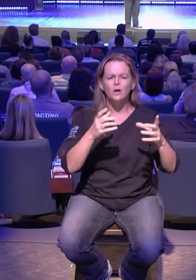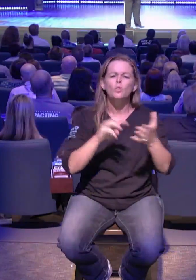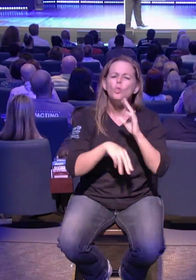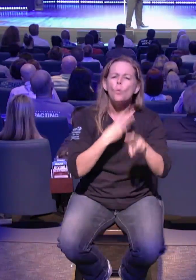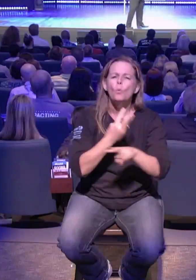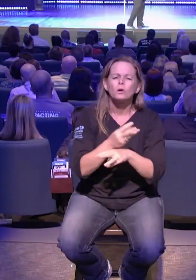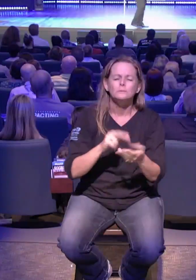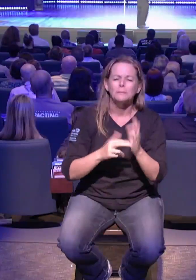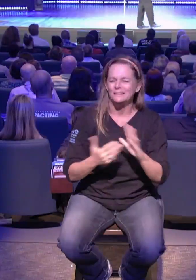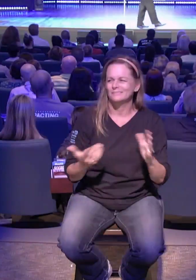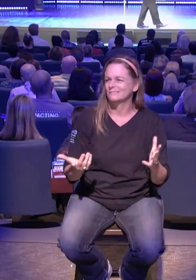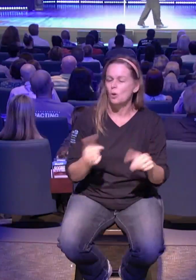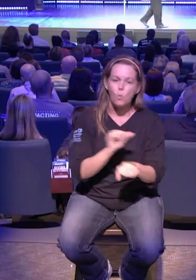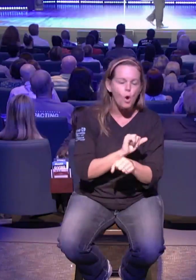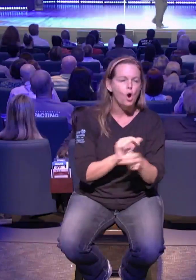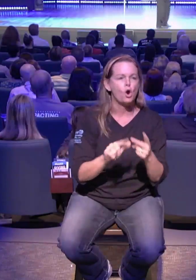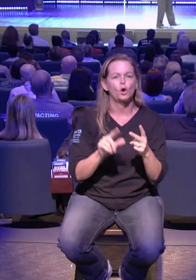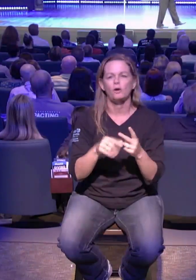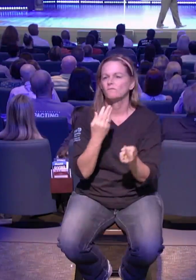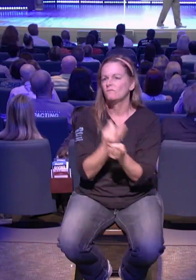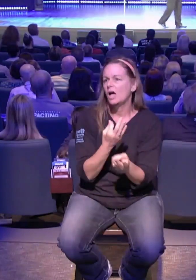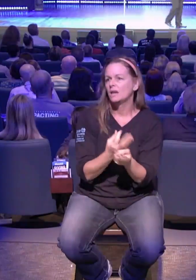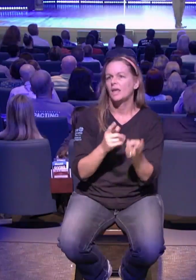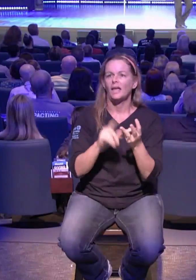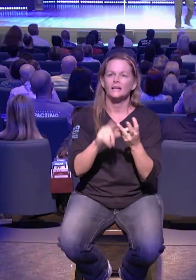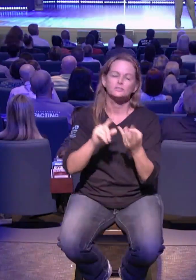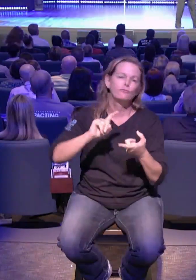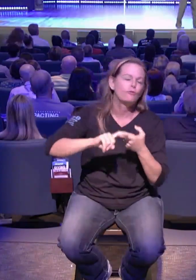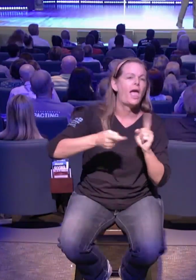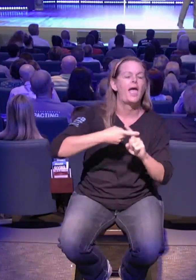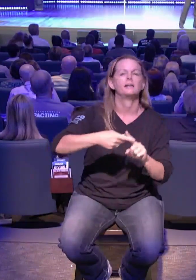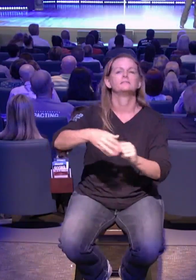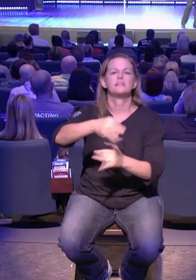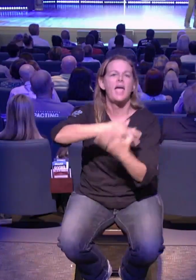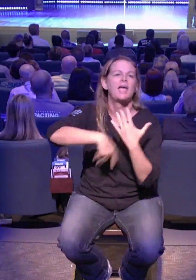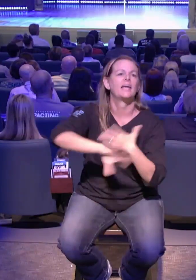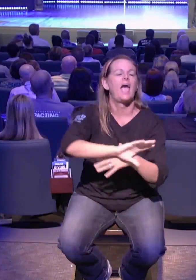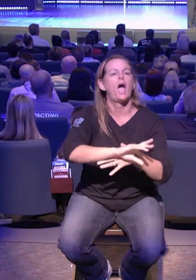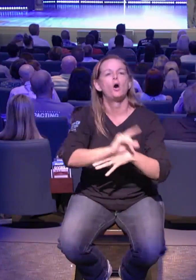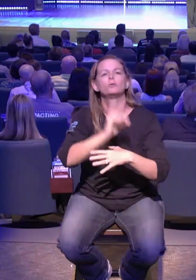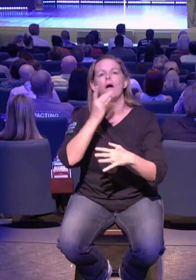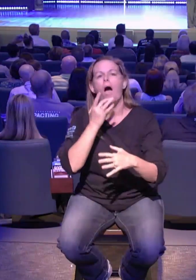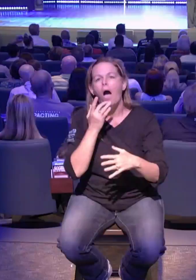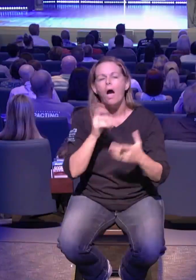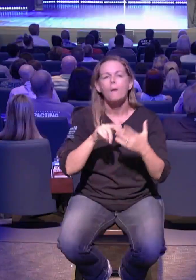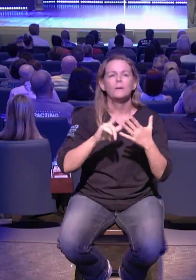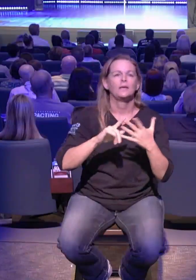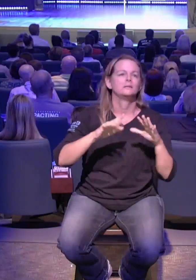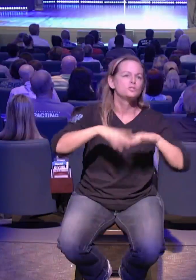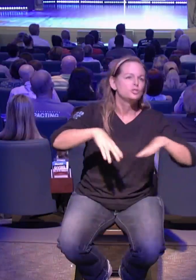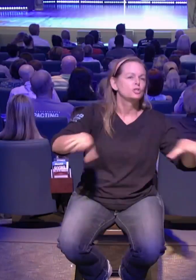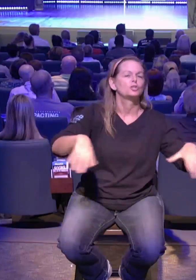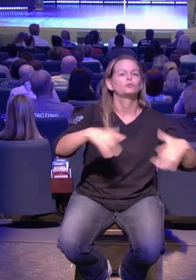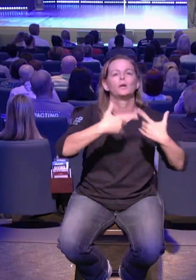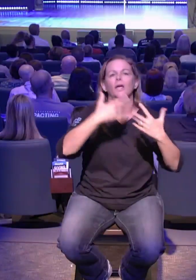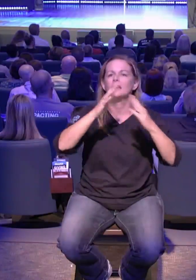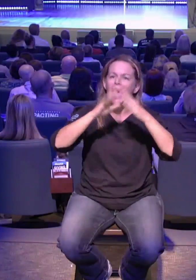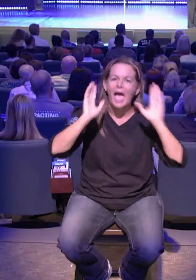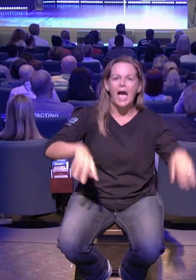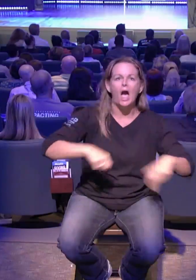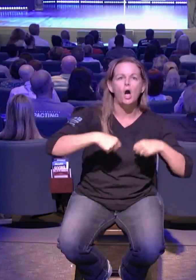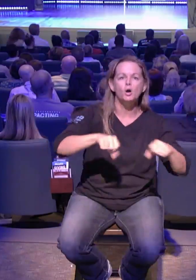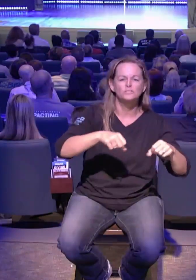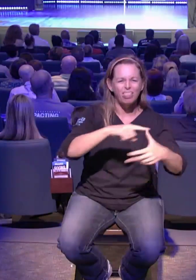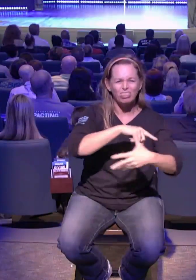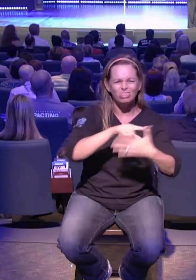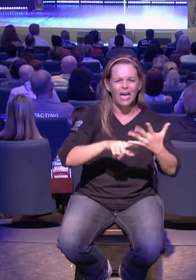too oftentimes, if we're not careful, the things of the world will capture our central focus and the things of God will be in the peripheral out here. We